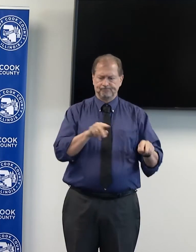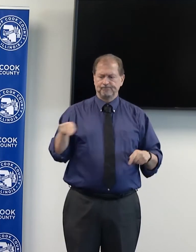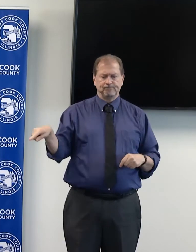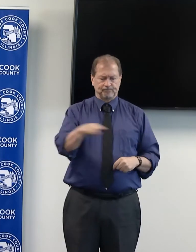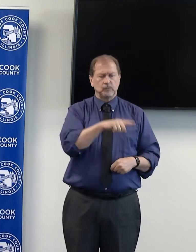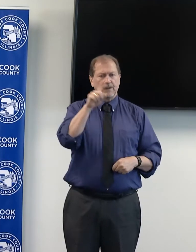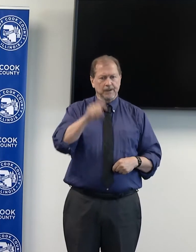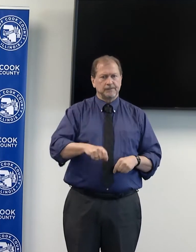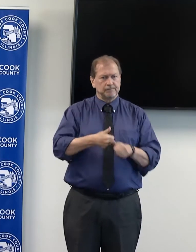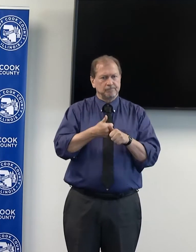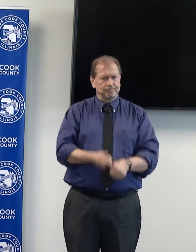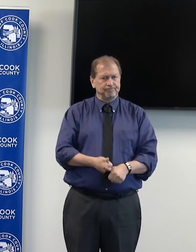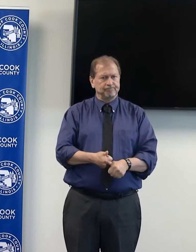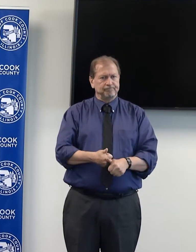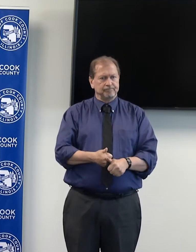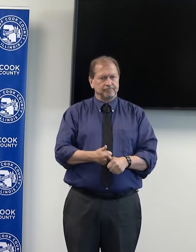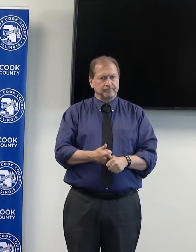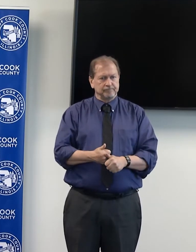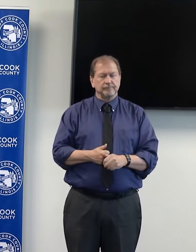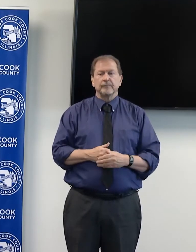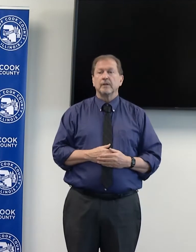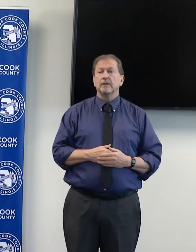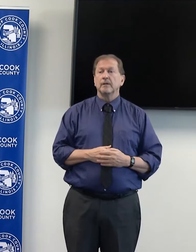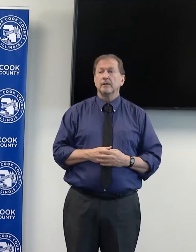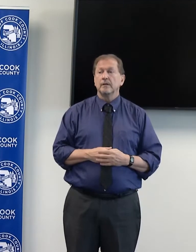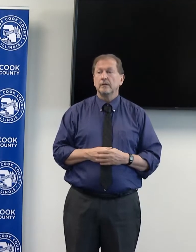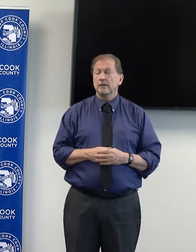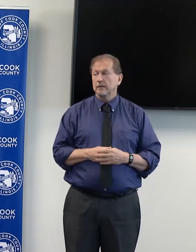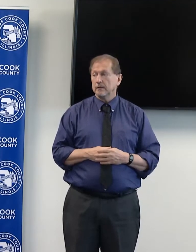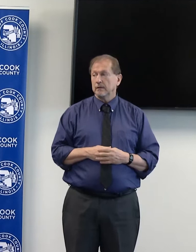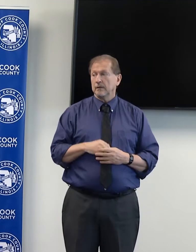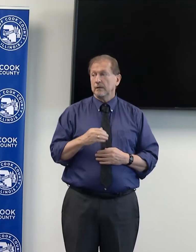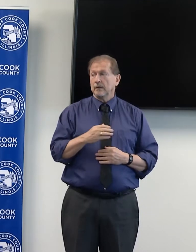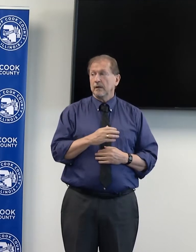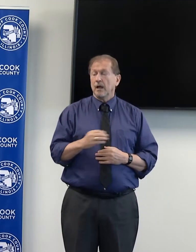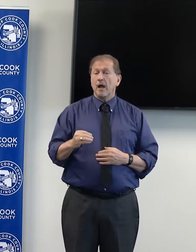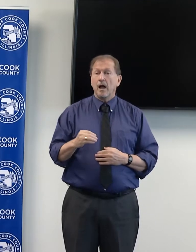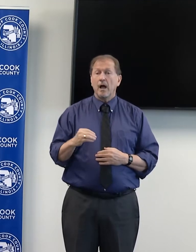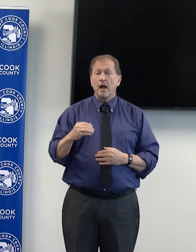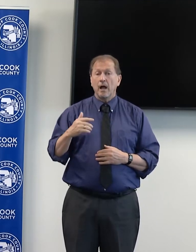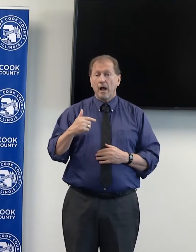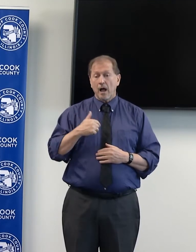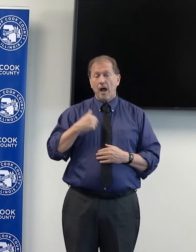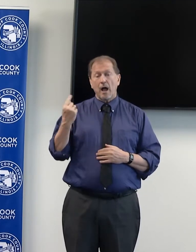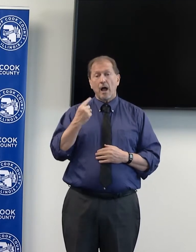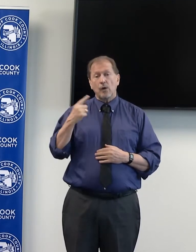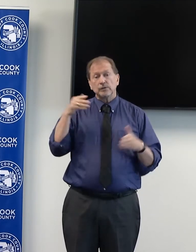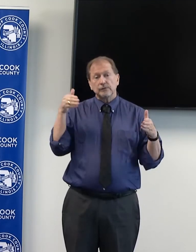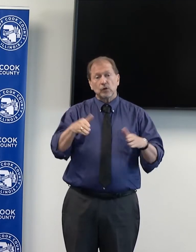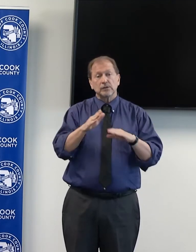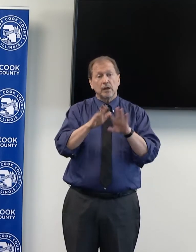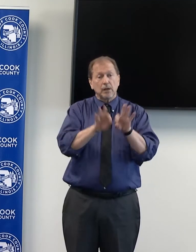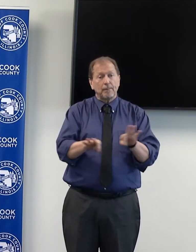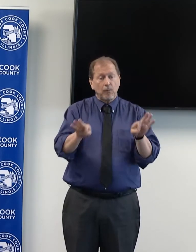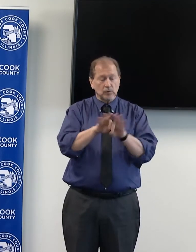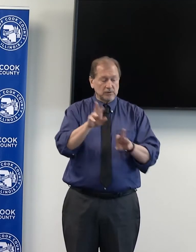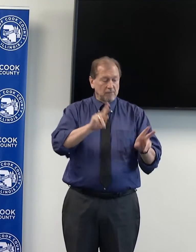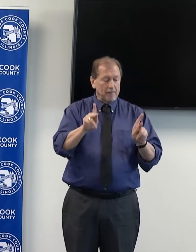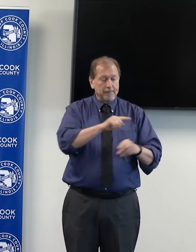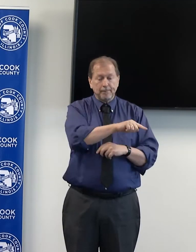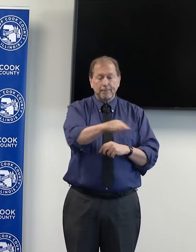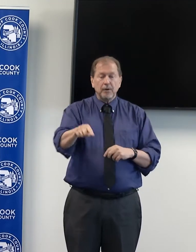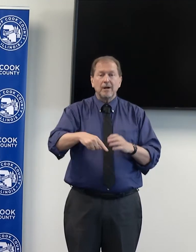country. And I, being an elected official in a democracy, I always focus on the importance of civic